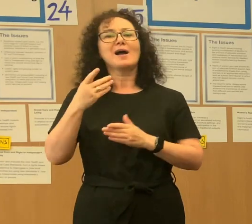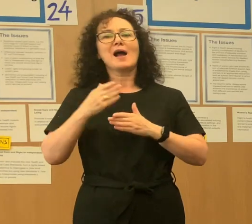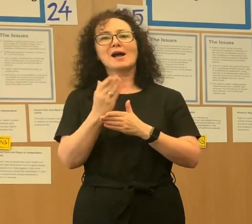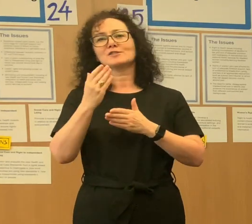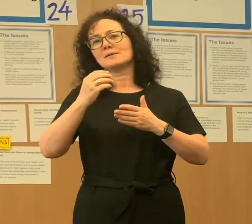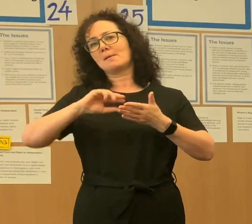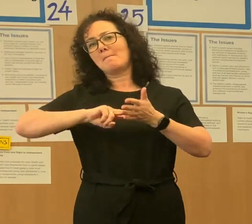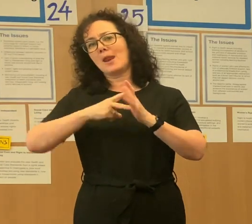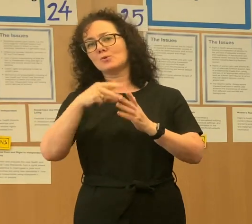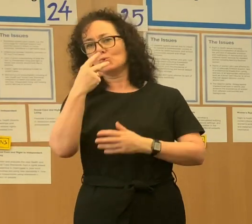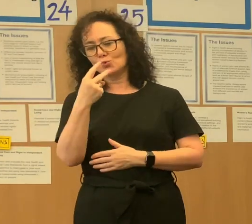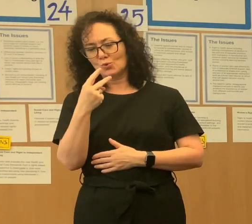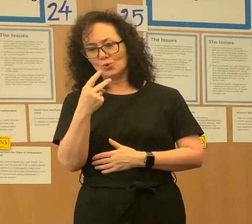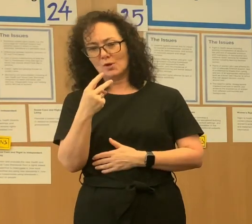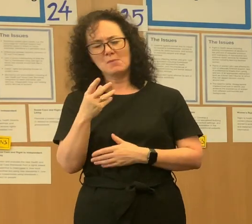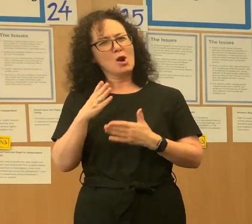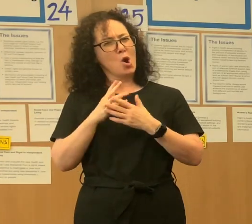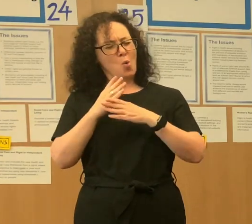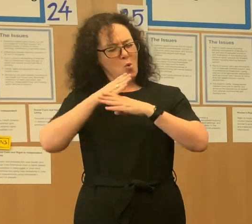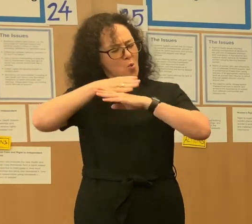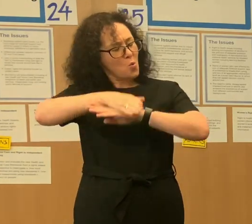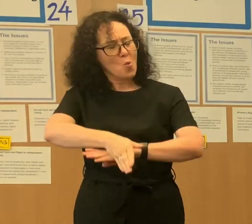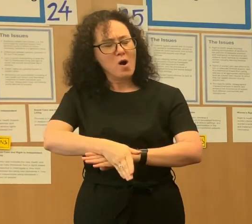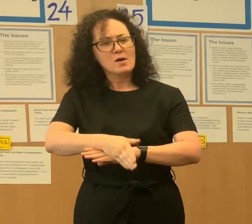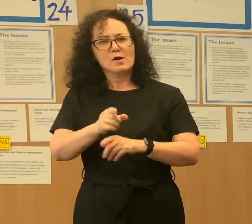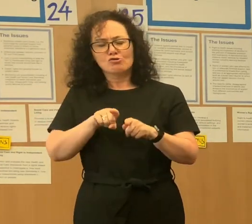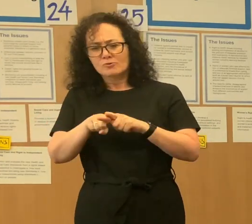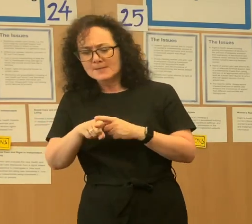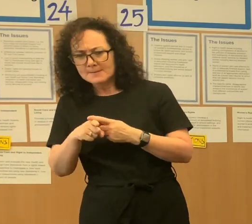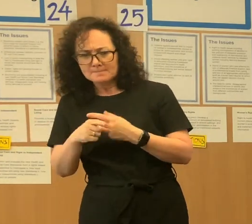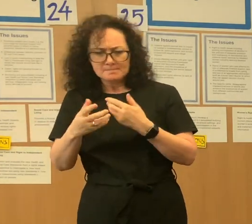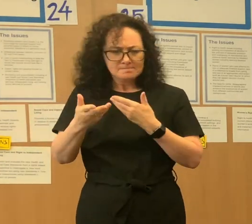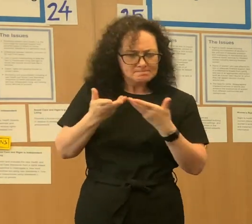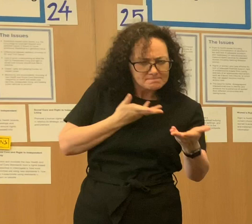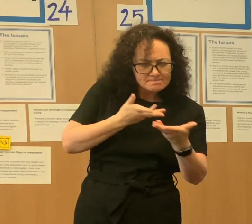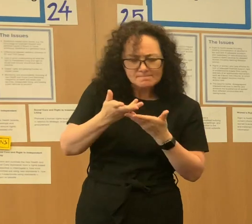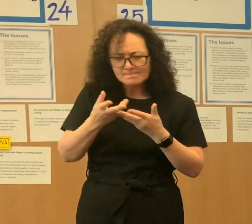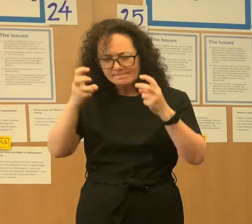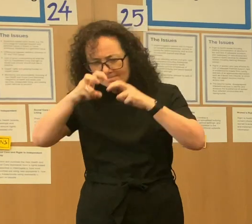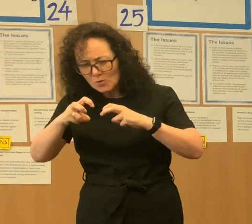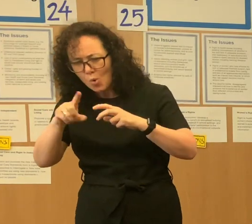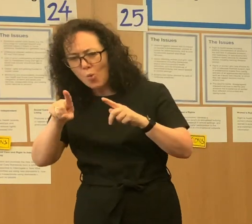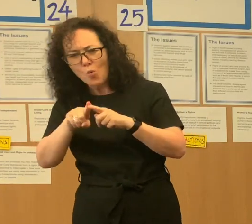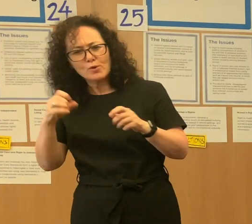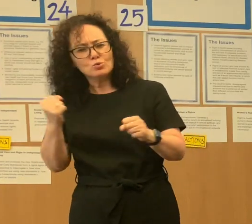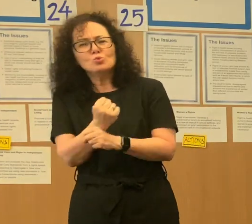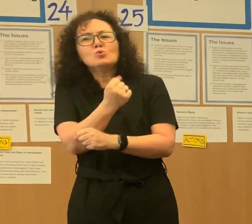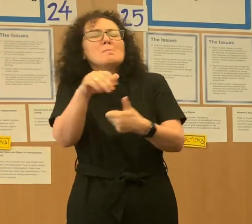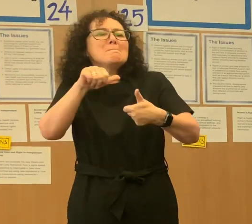work from many participants to design and develop an improvement on what we learned from our experiences with SNAP 1.